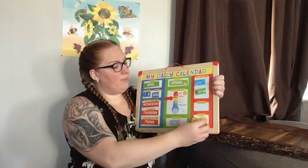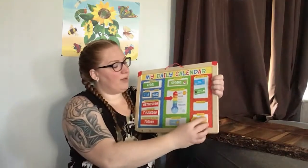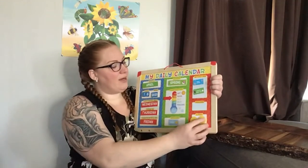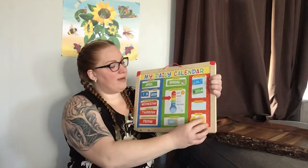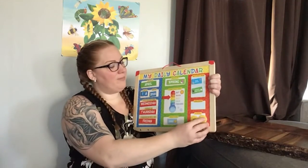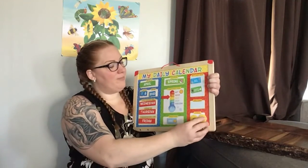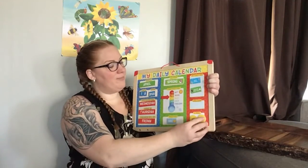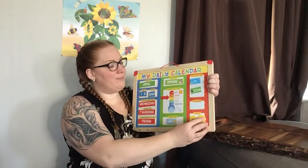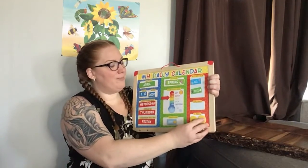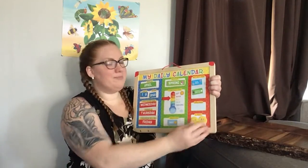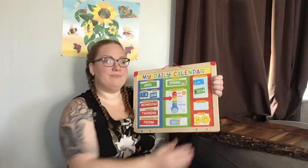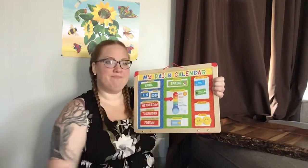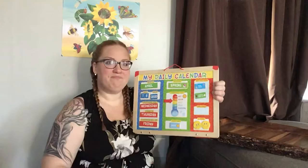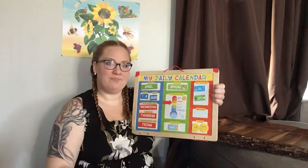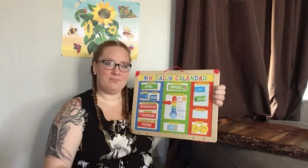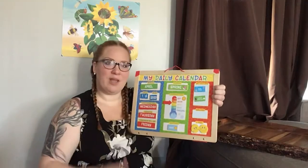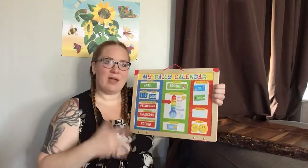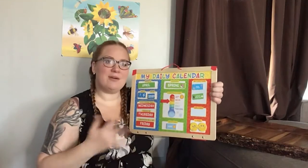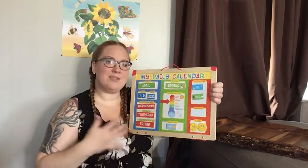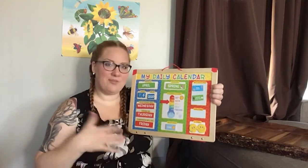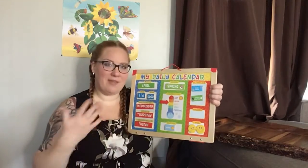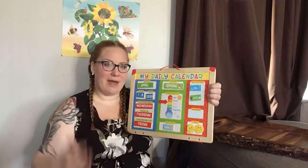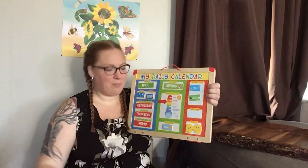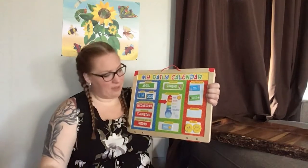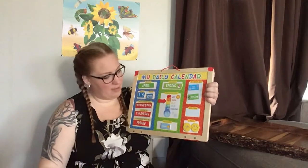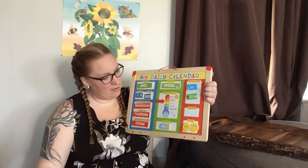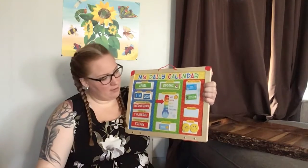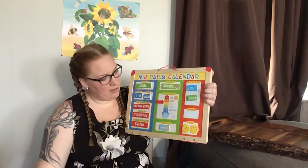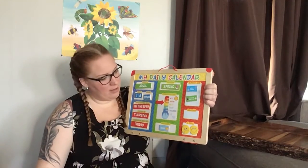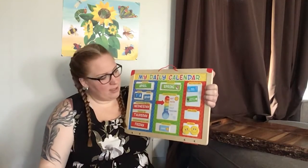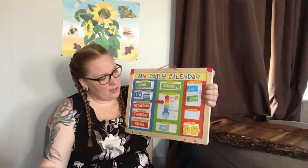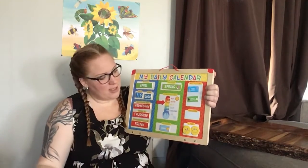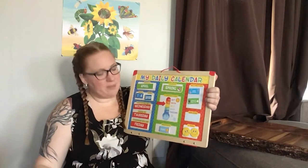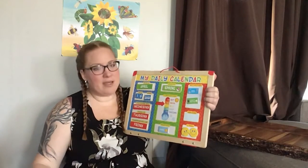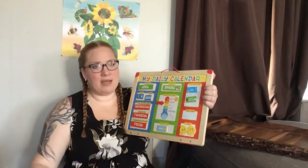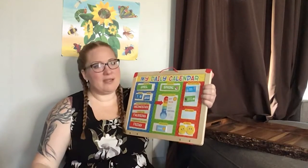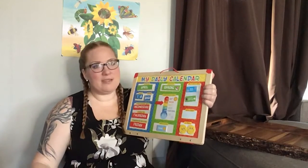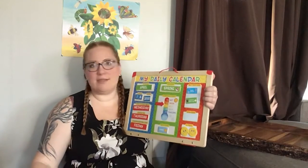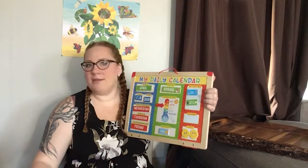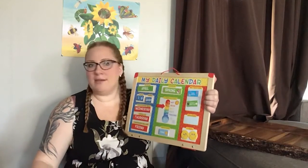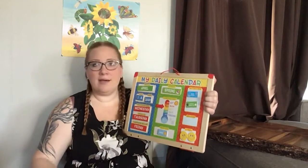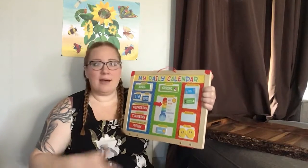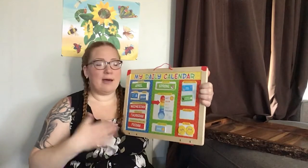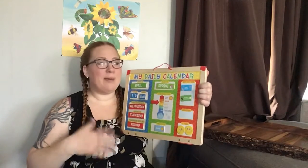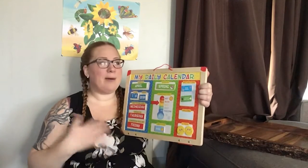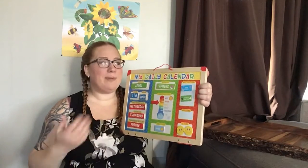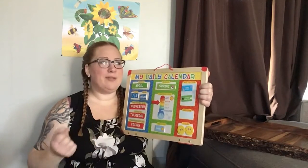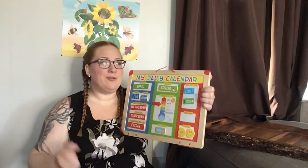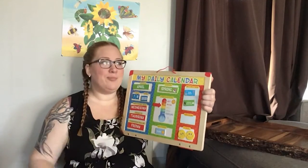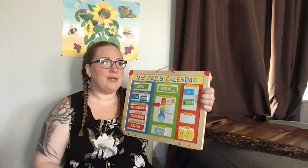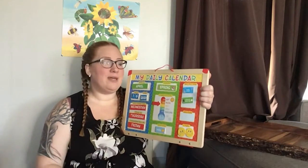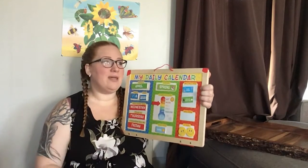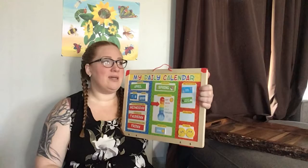But I also feel happy just because I'm happy to be